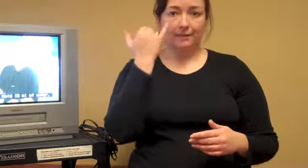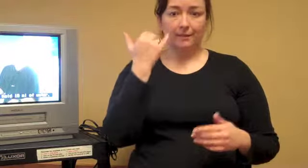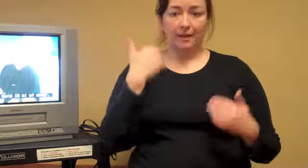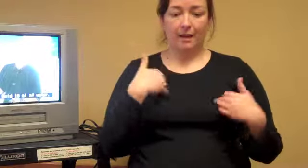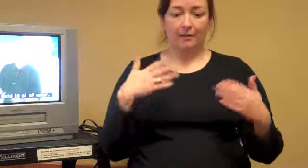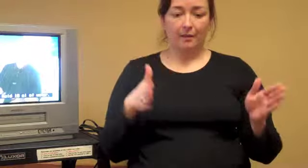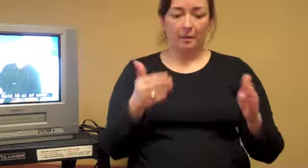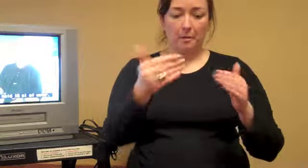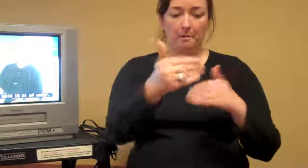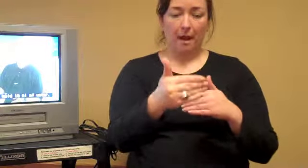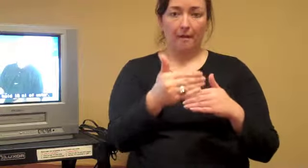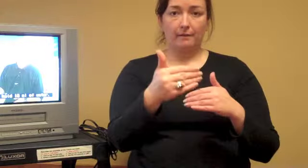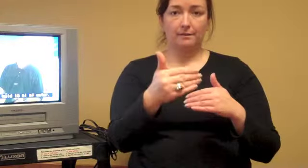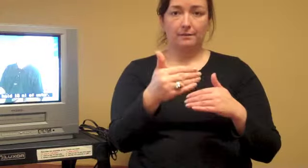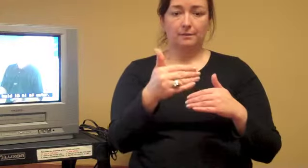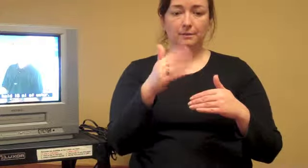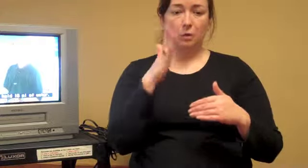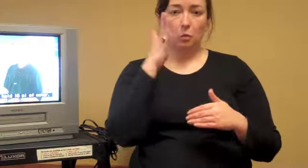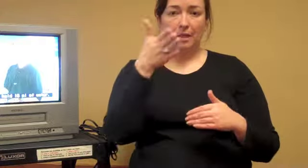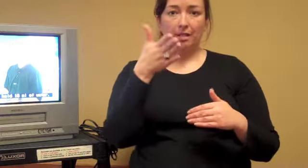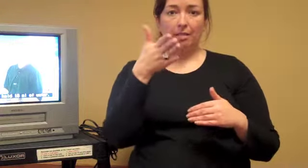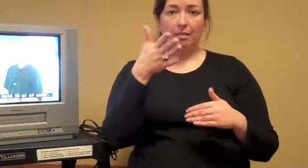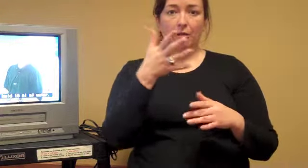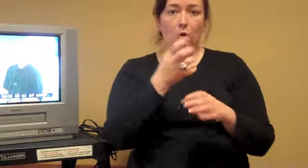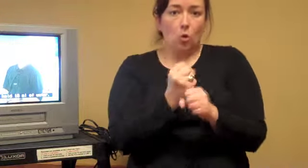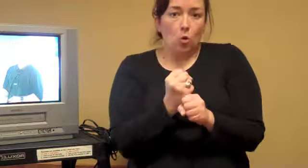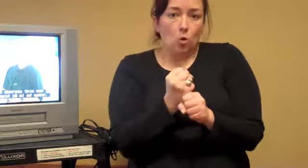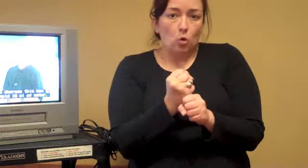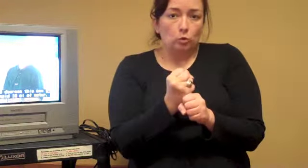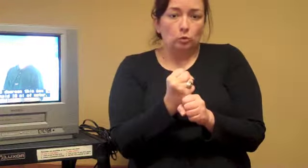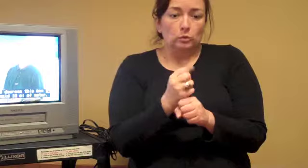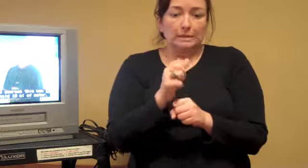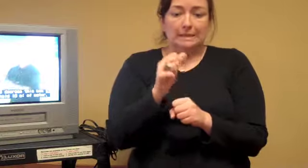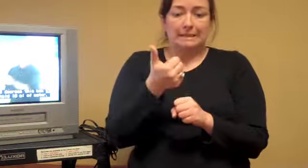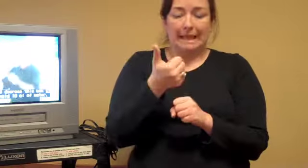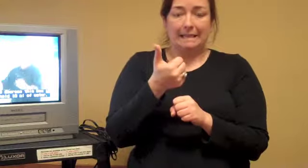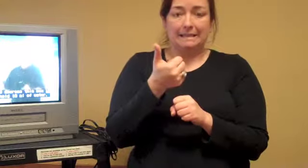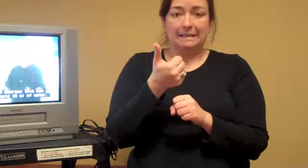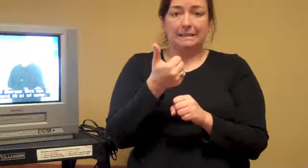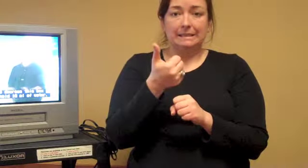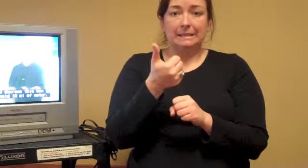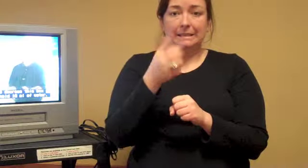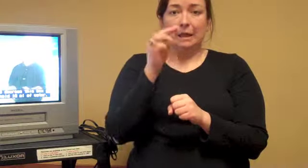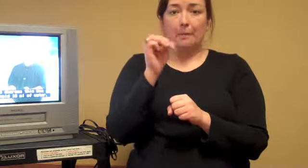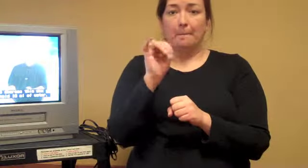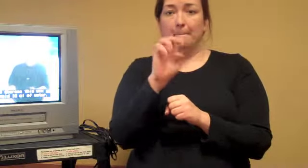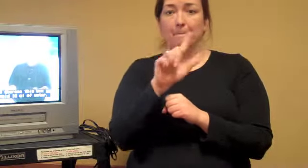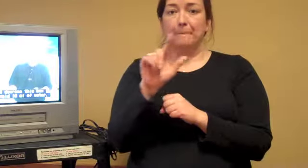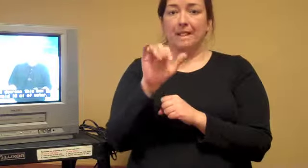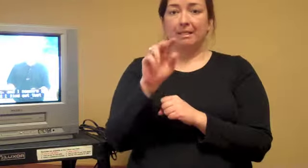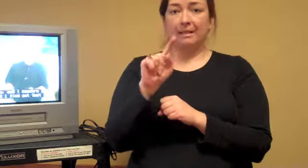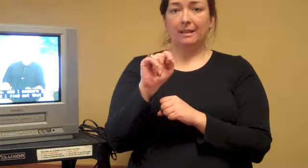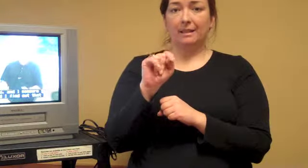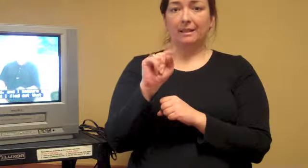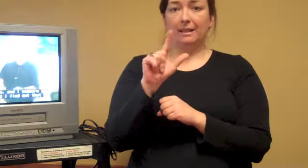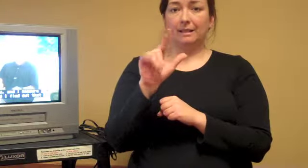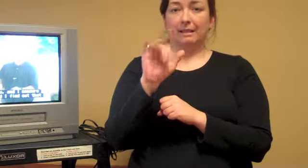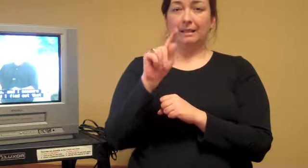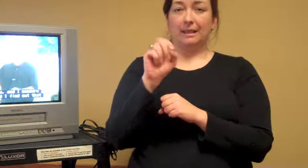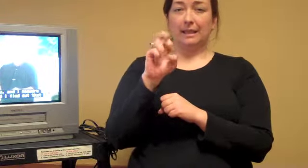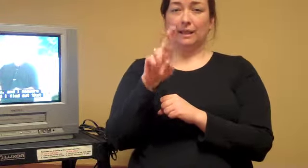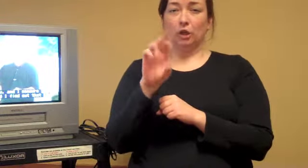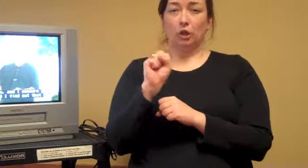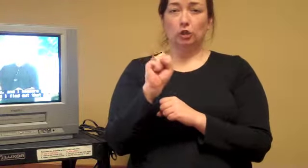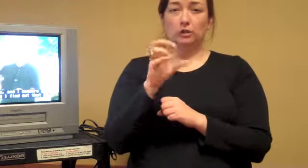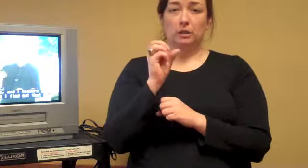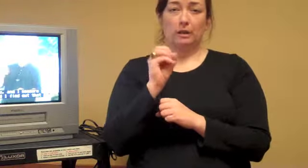10 milliliters of water. At 80 degrees, this box will hold 10 milliliters of water. Now, and I measure,